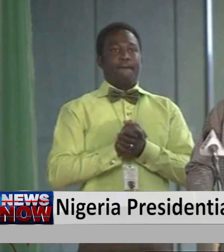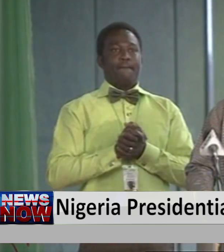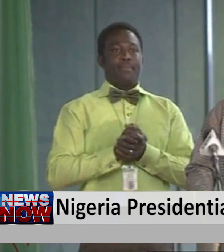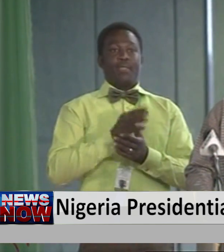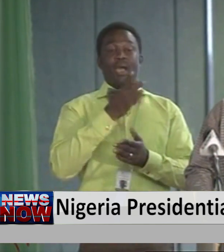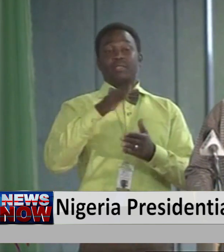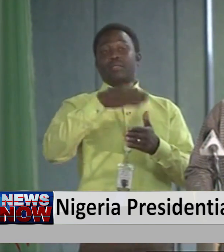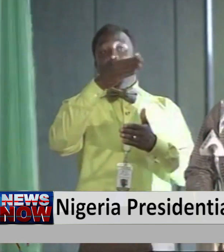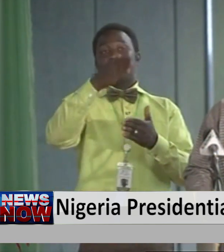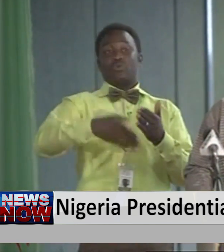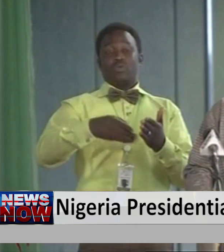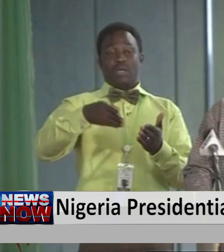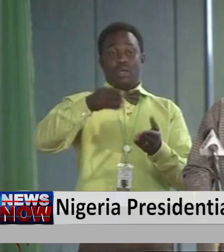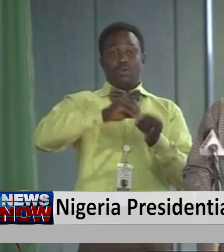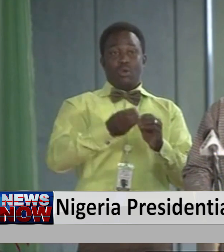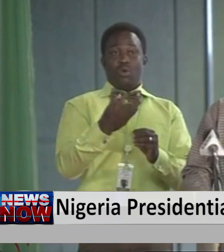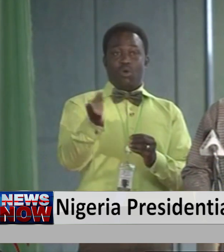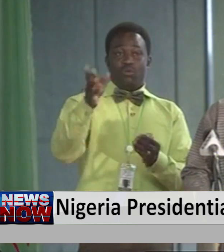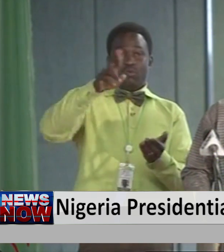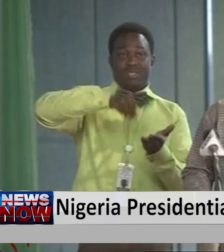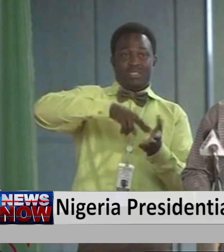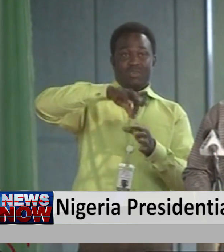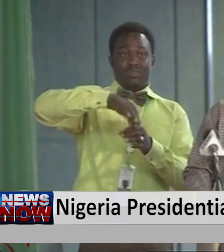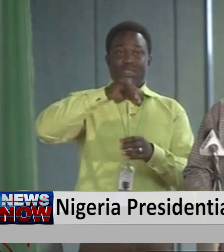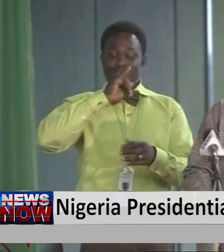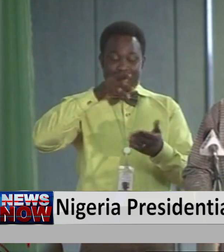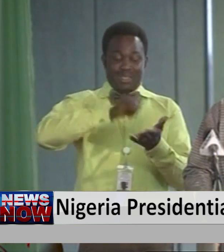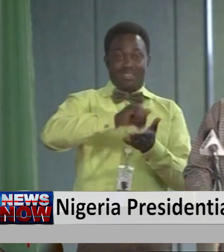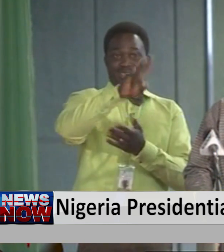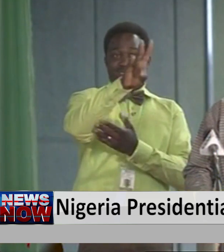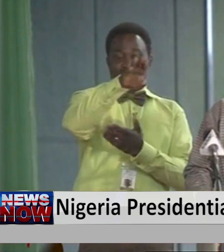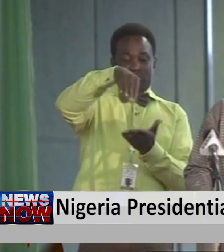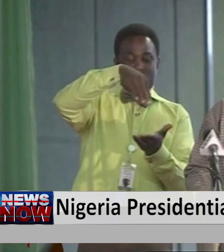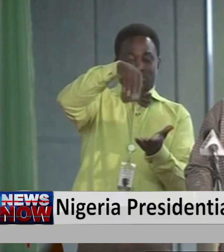and the total number of registered voters in those 7 units